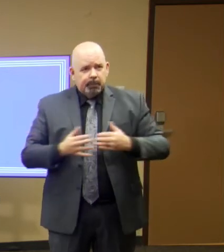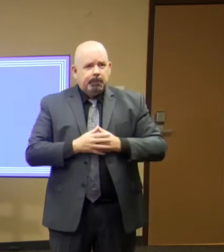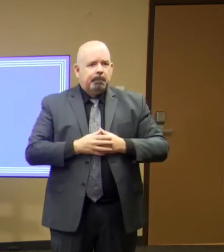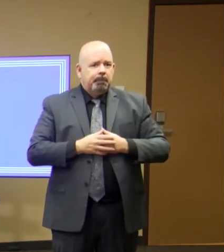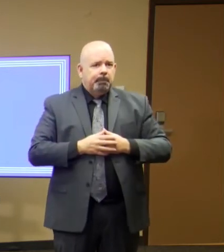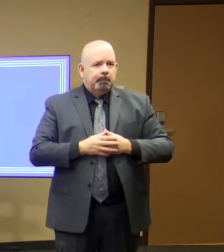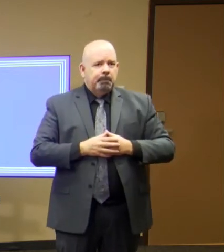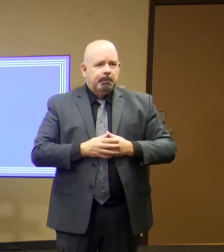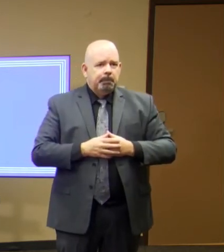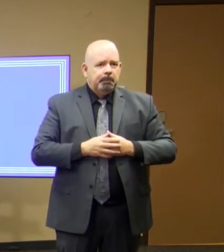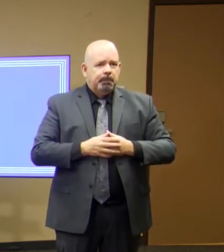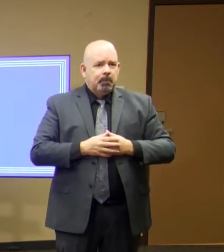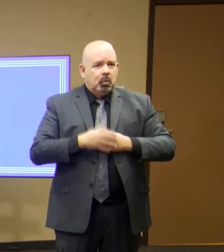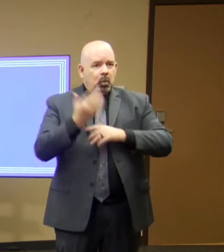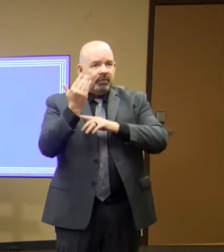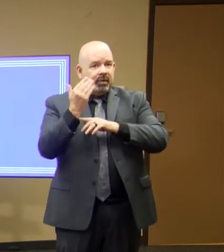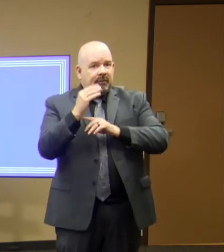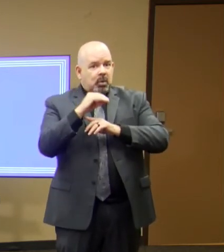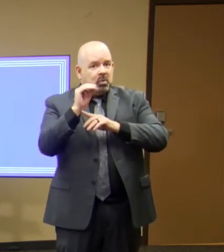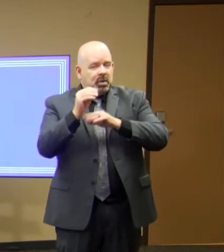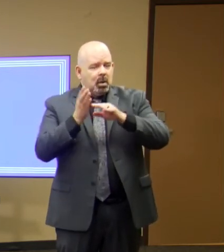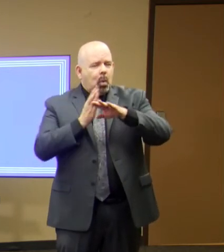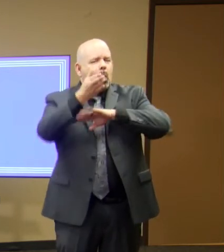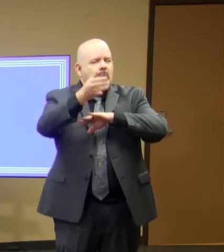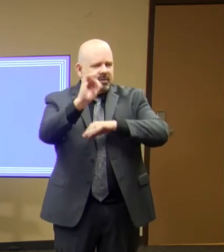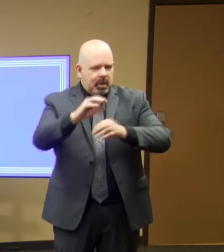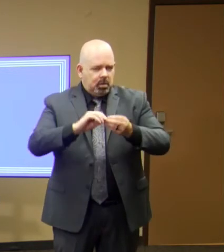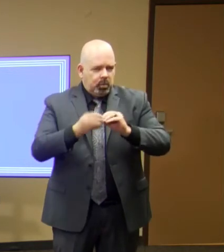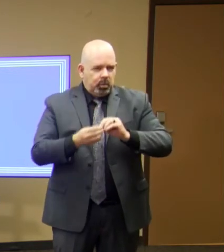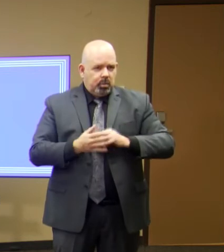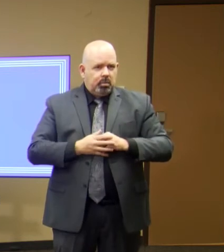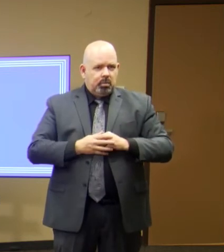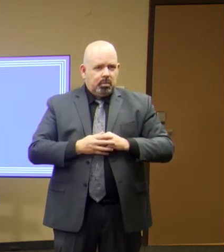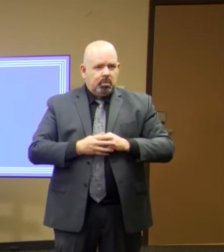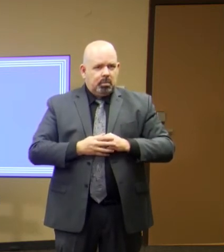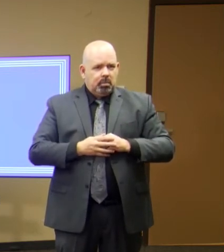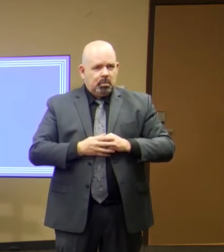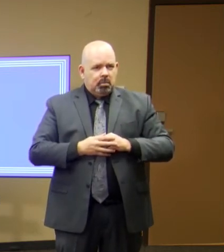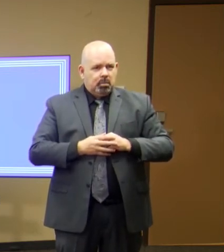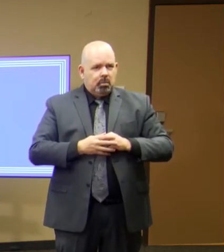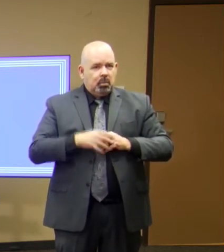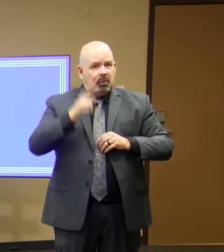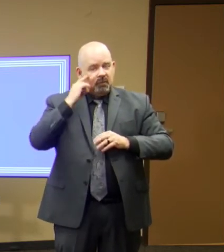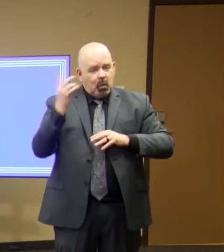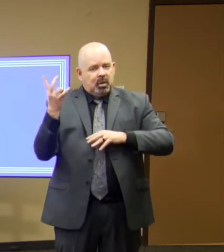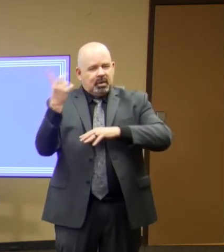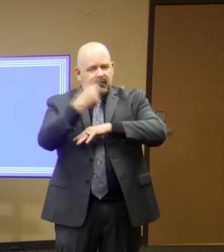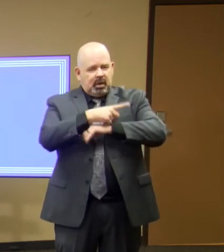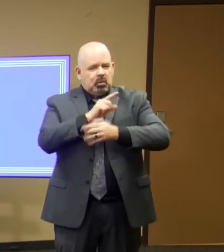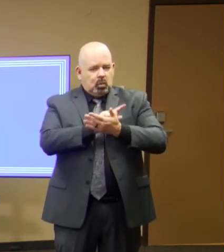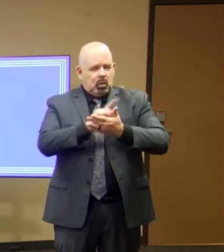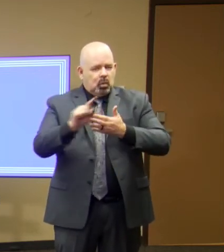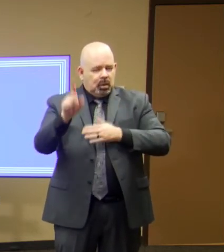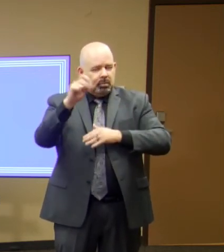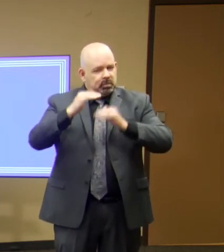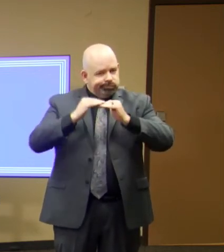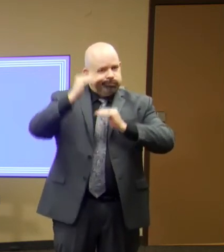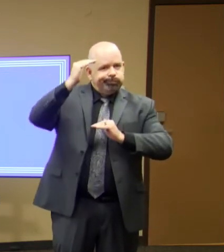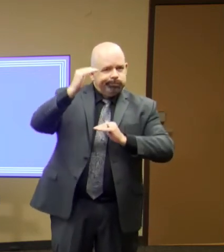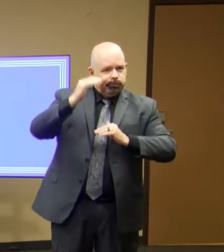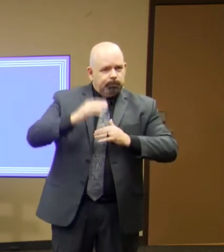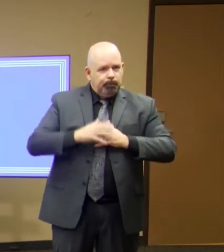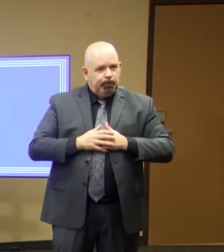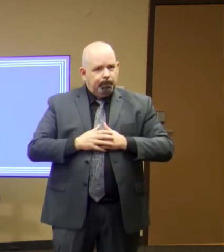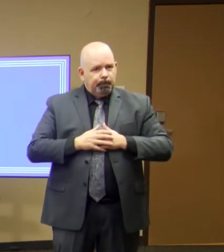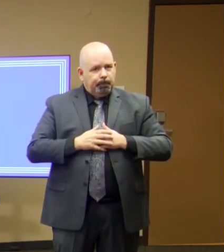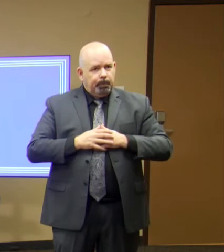above that 15% for 7 days. Well, what we saw in El Paso is once you get